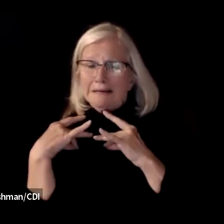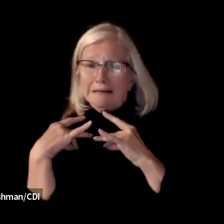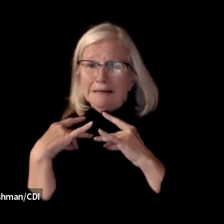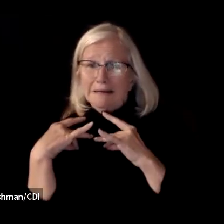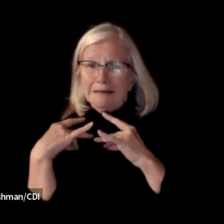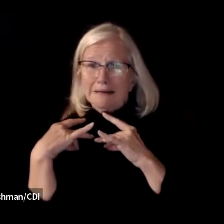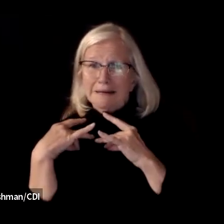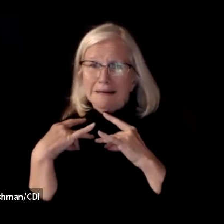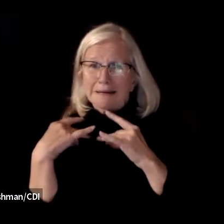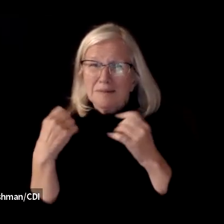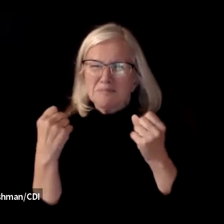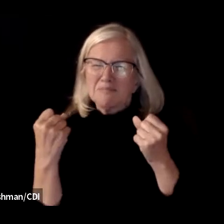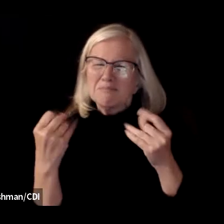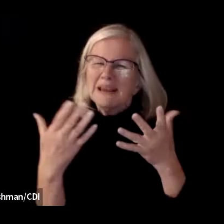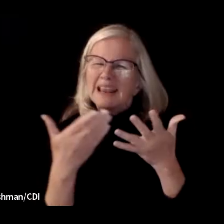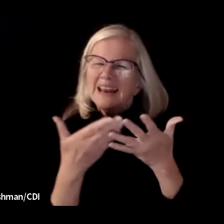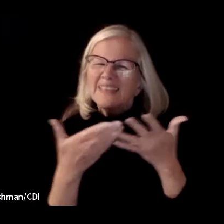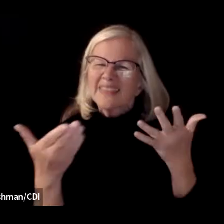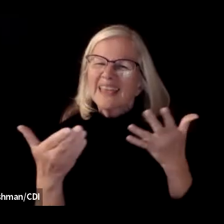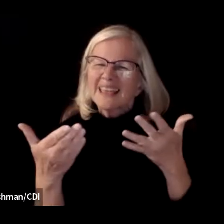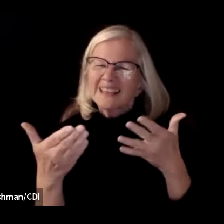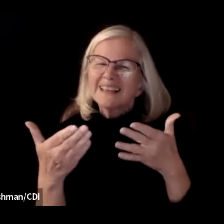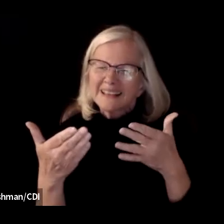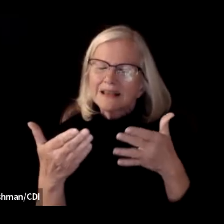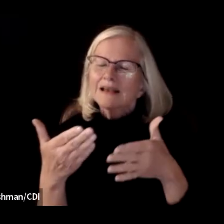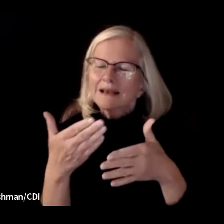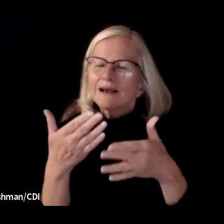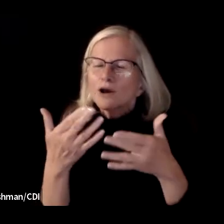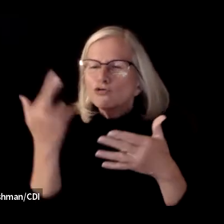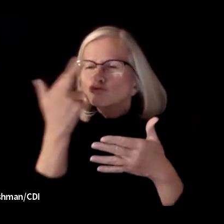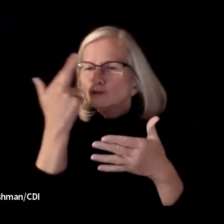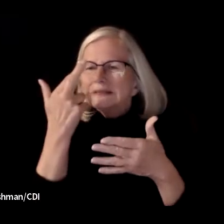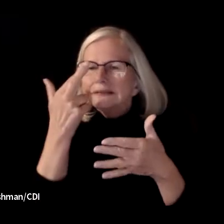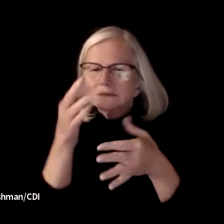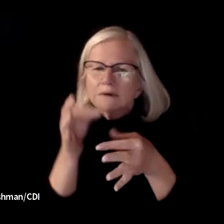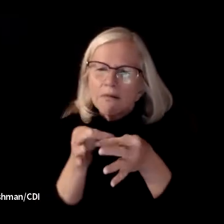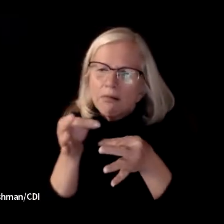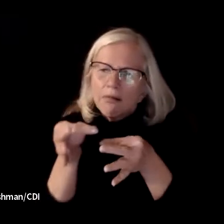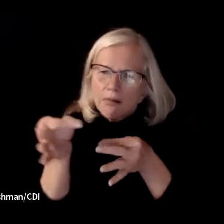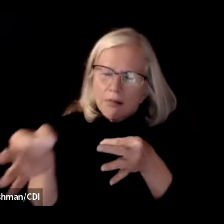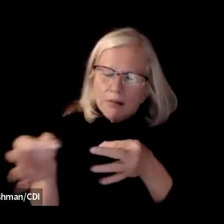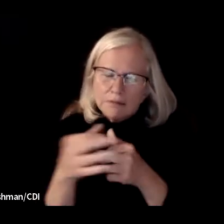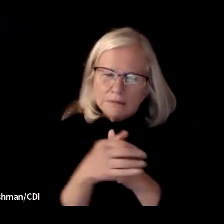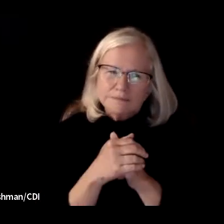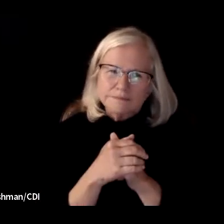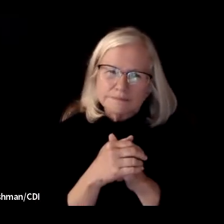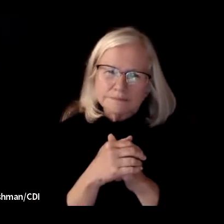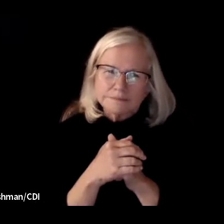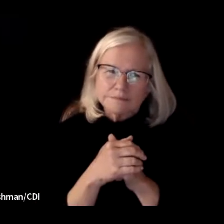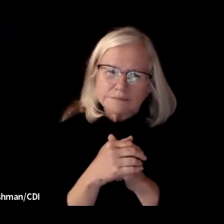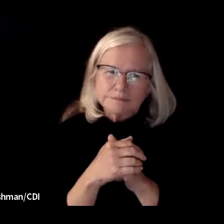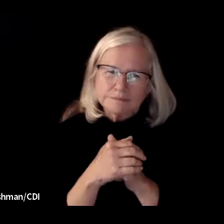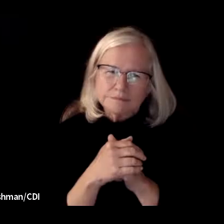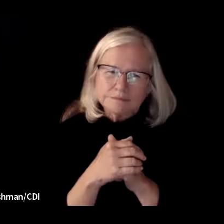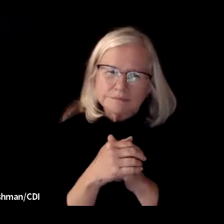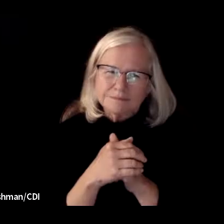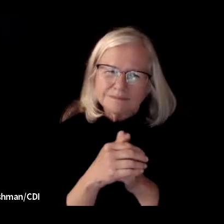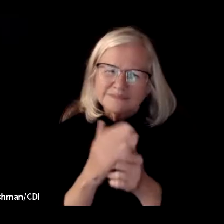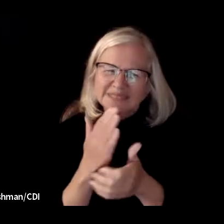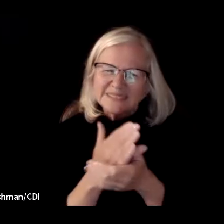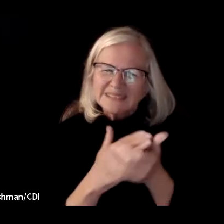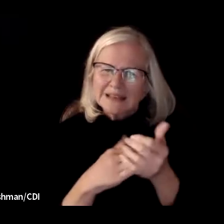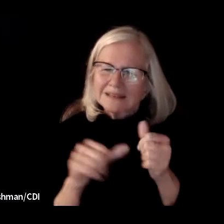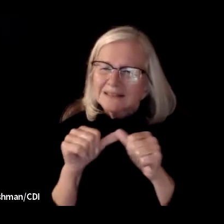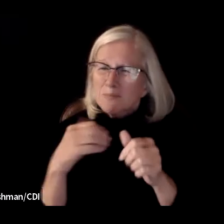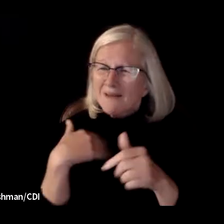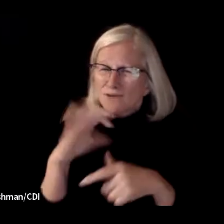delayed. And of course, we, have a lot of, folks that have those chronic conditions that really do need ongoing management